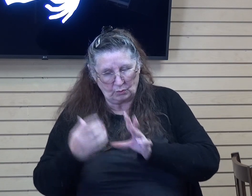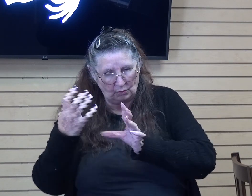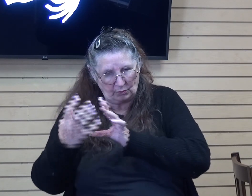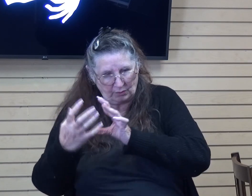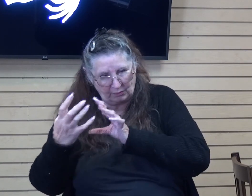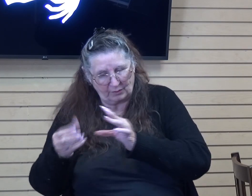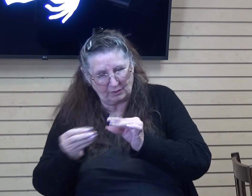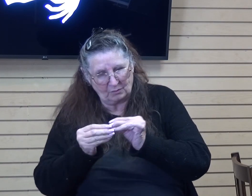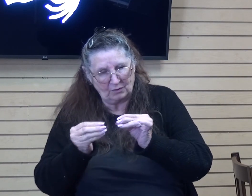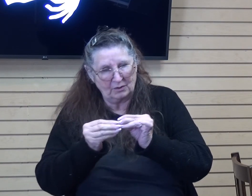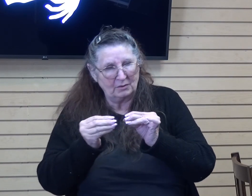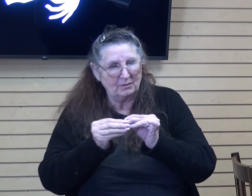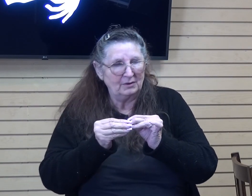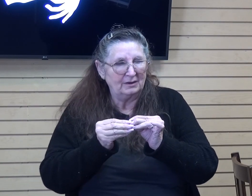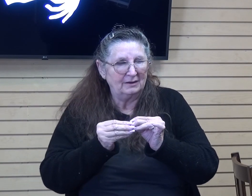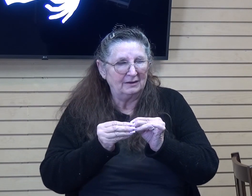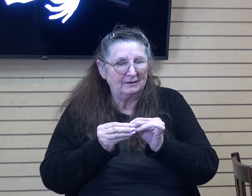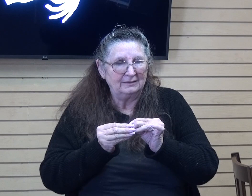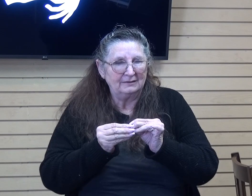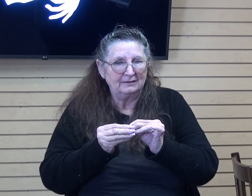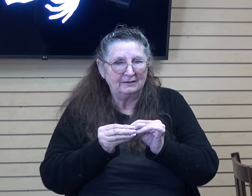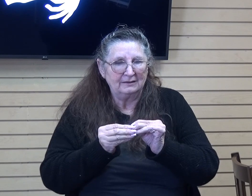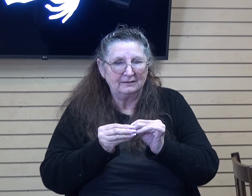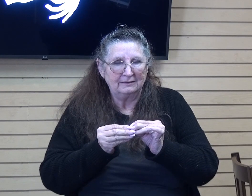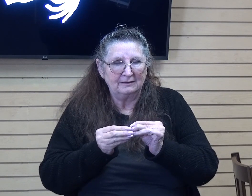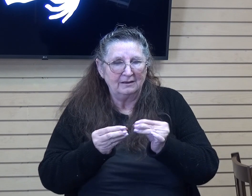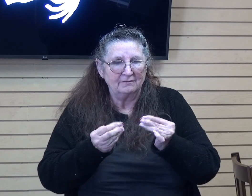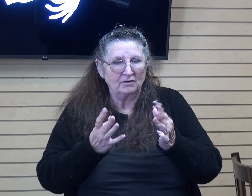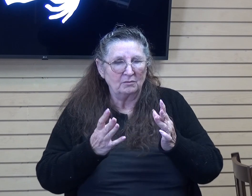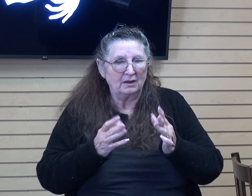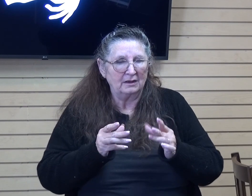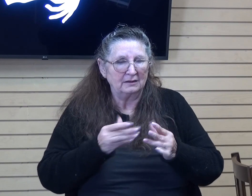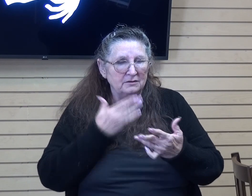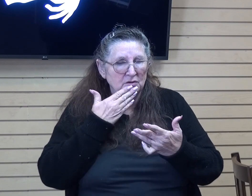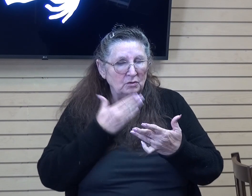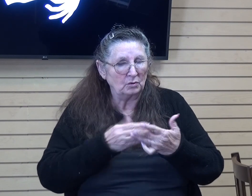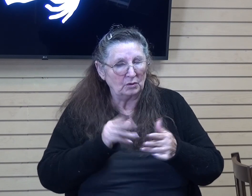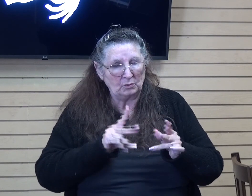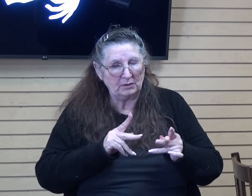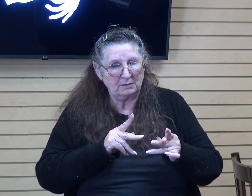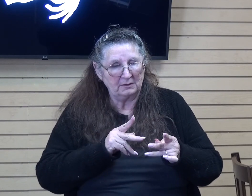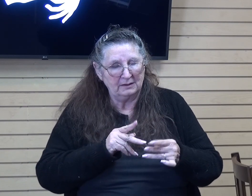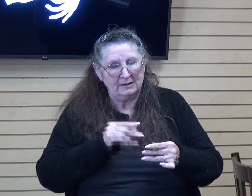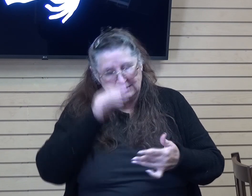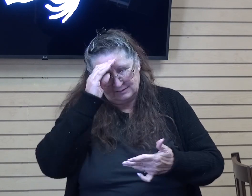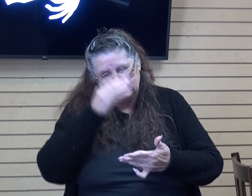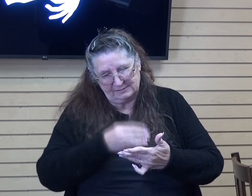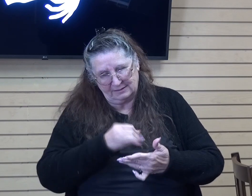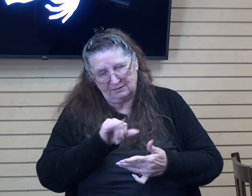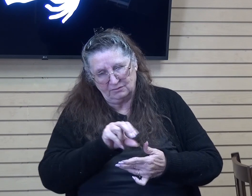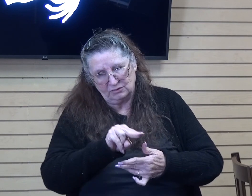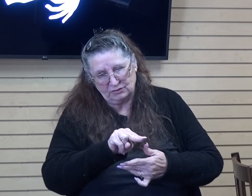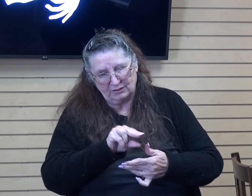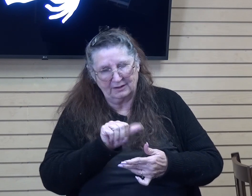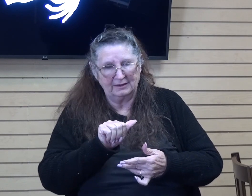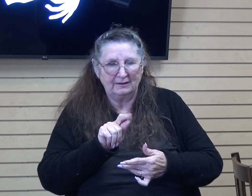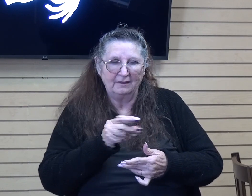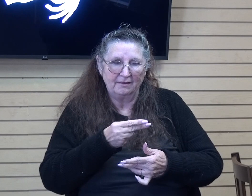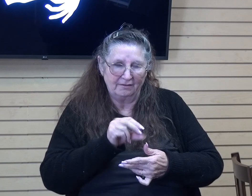goes so crazy that he turns away from so many good people, like his son Jonathan. That was really sad. He's just so sweet and so godly